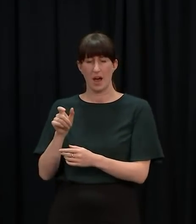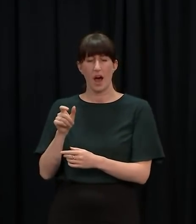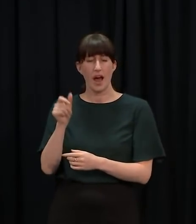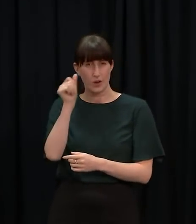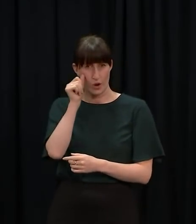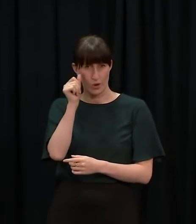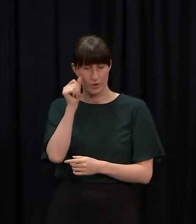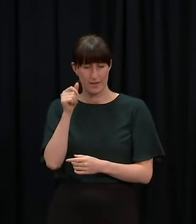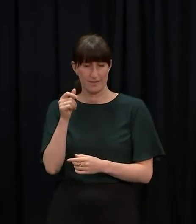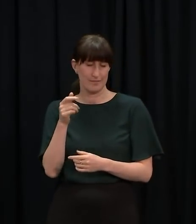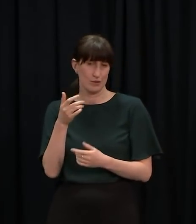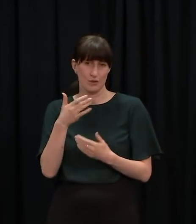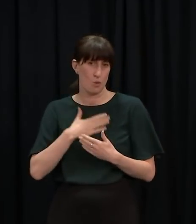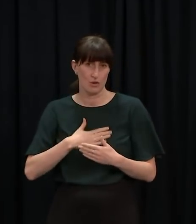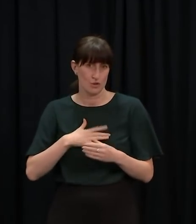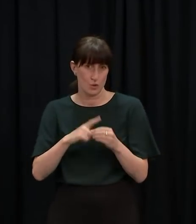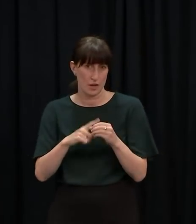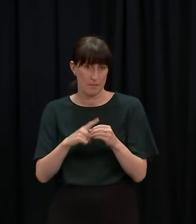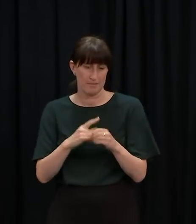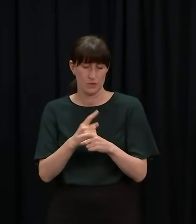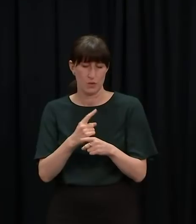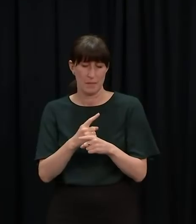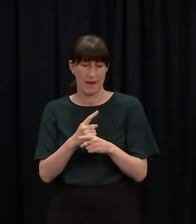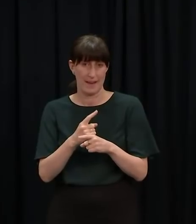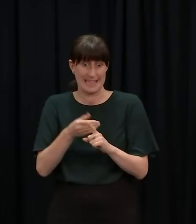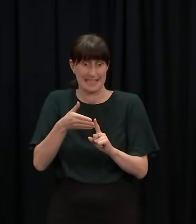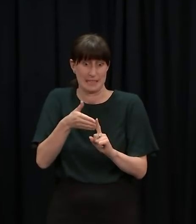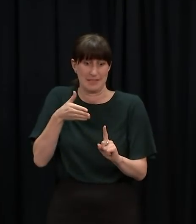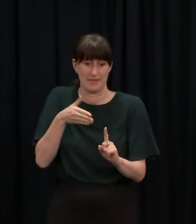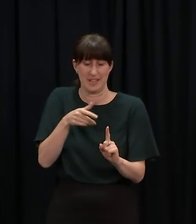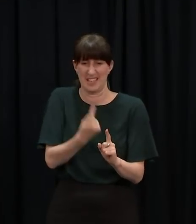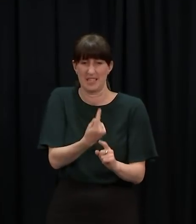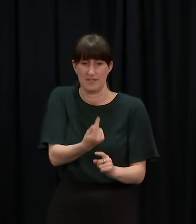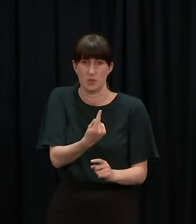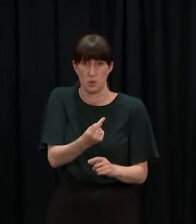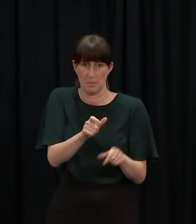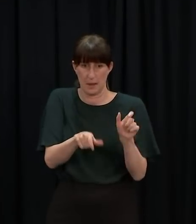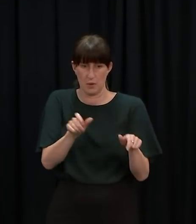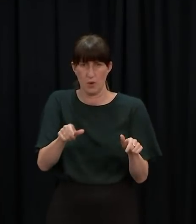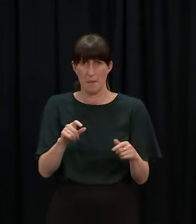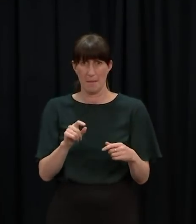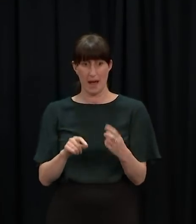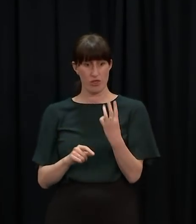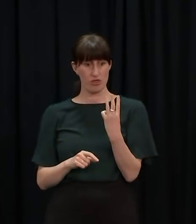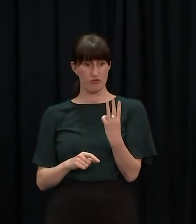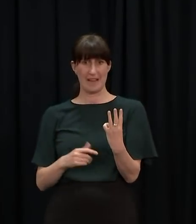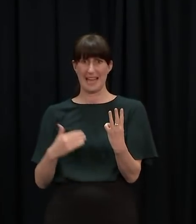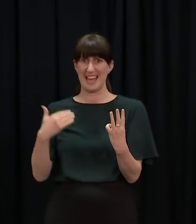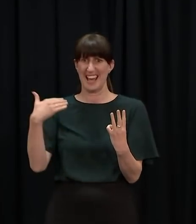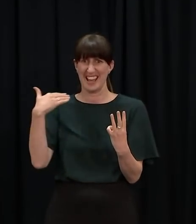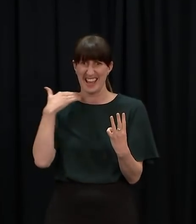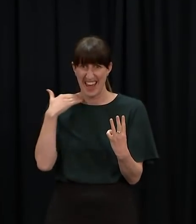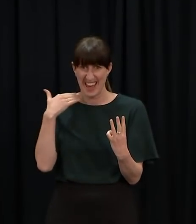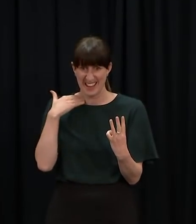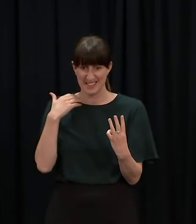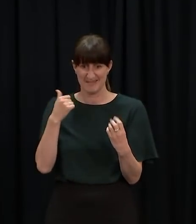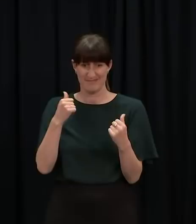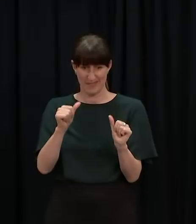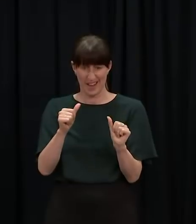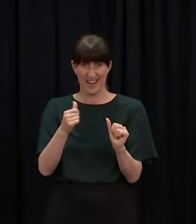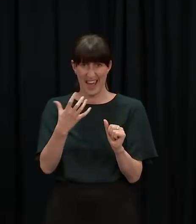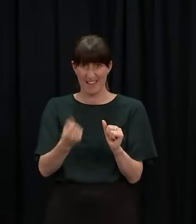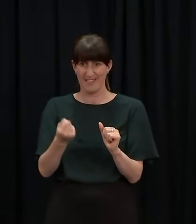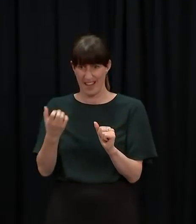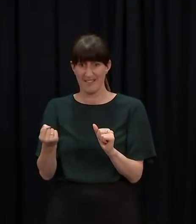this is, I mean, it's not identifying to say that we've had three gangs identified as COVID spreading through them, and granted the